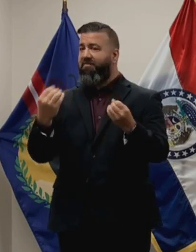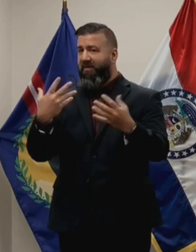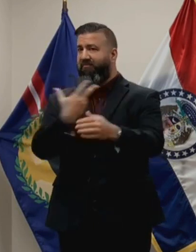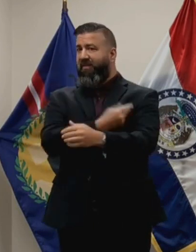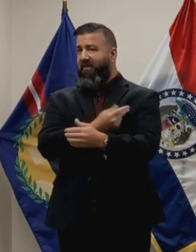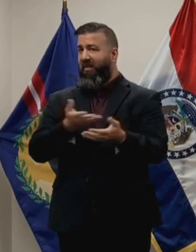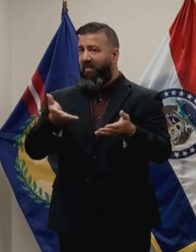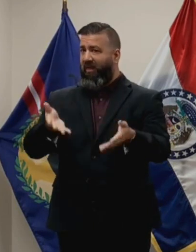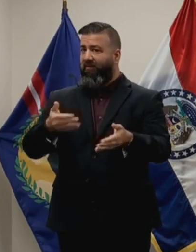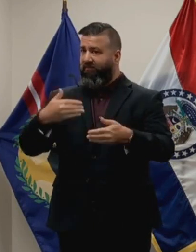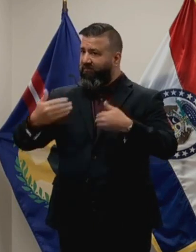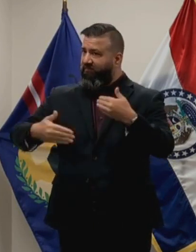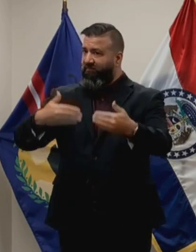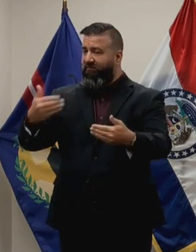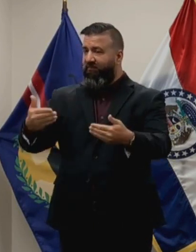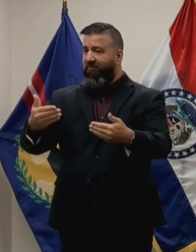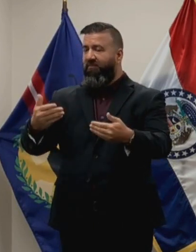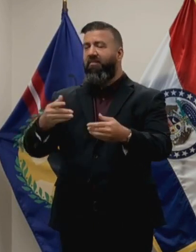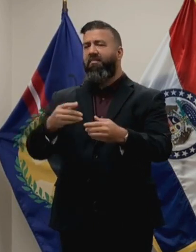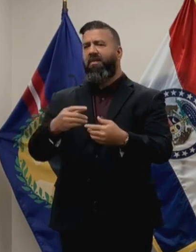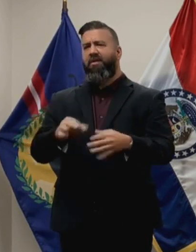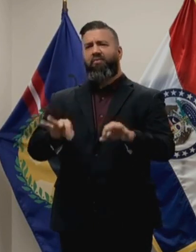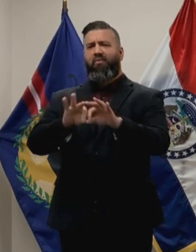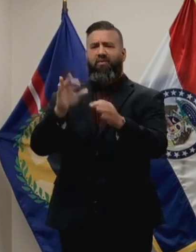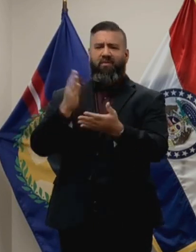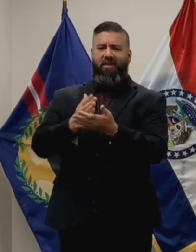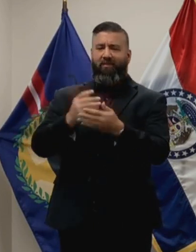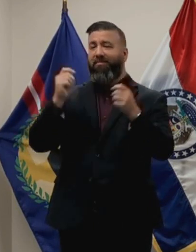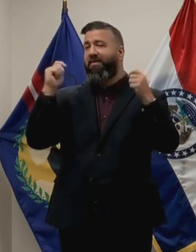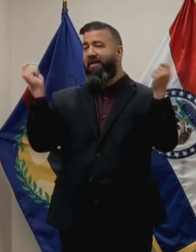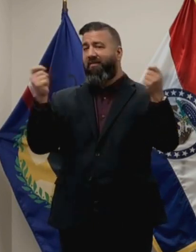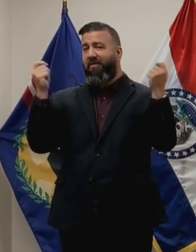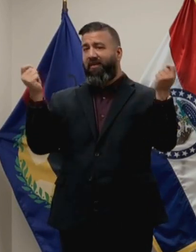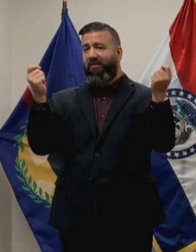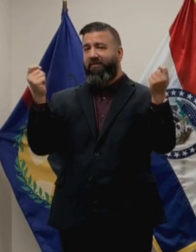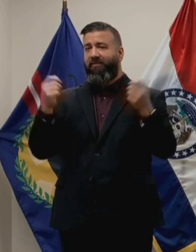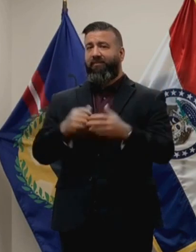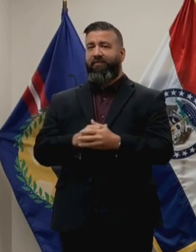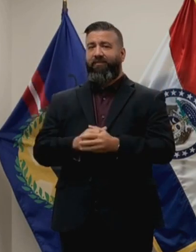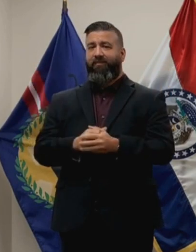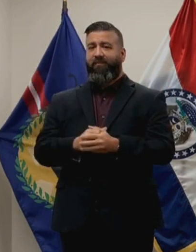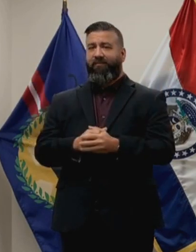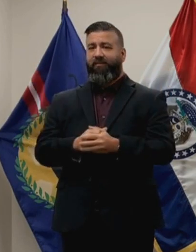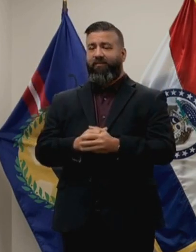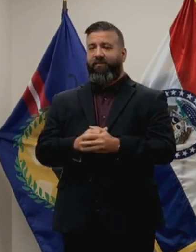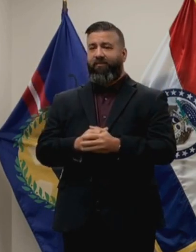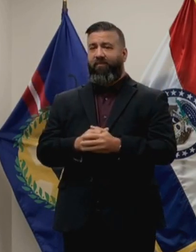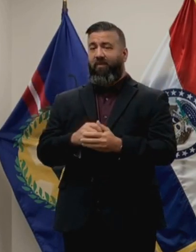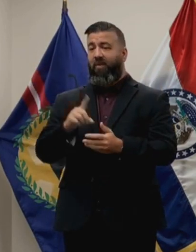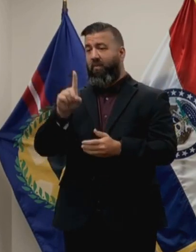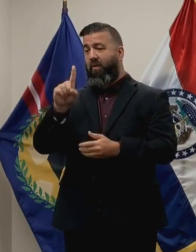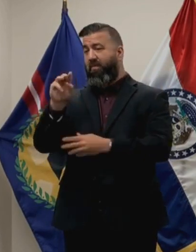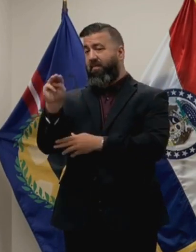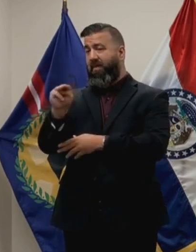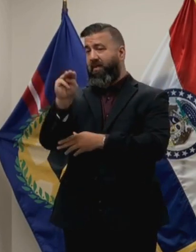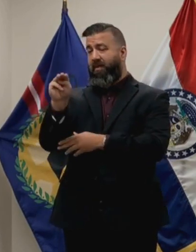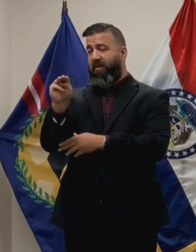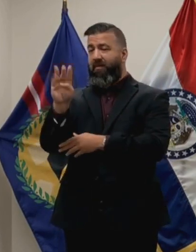us, it's worth stopping for a moment to celebrate how far we've come in this pandemic battle. The